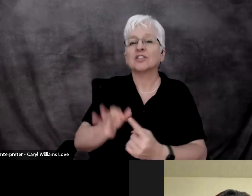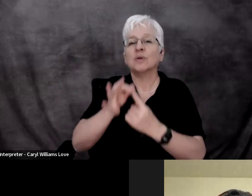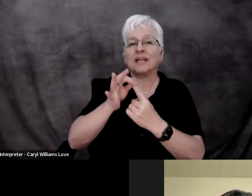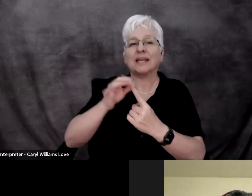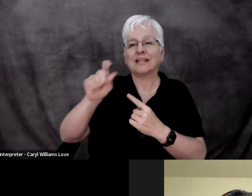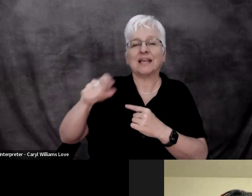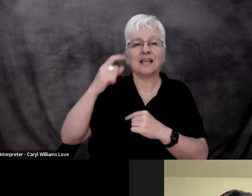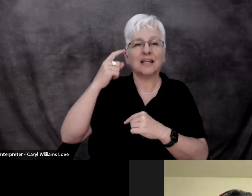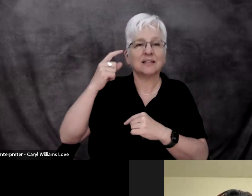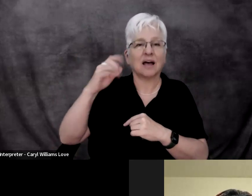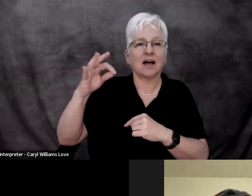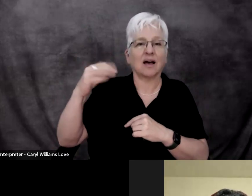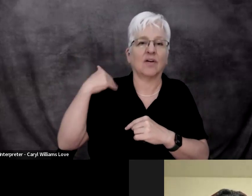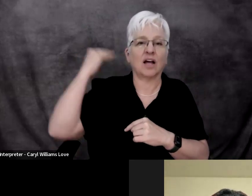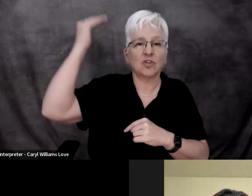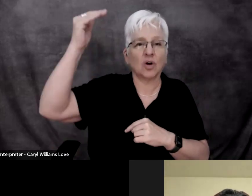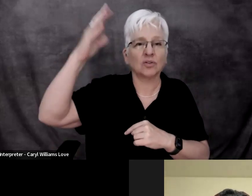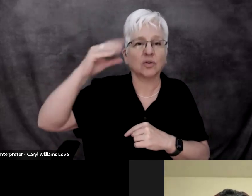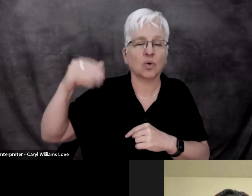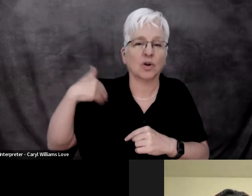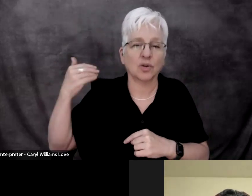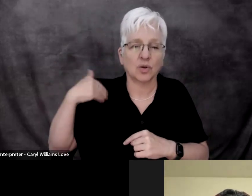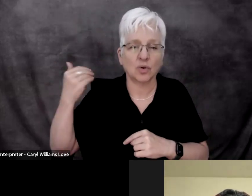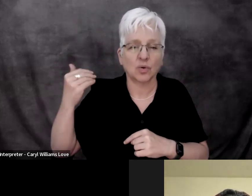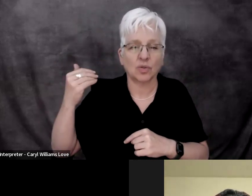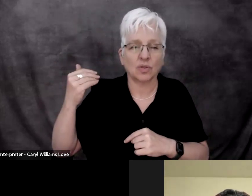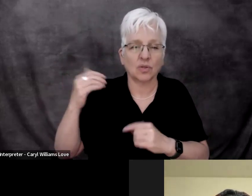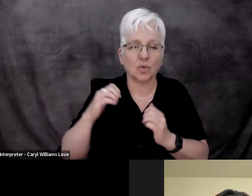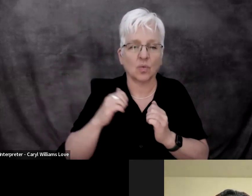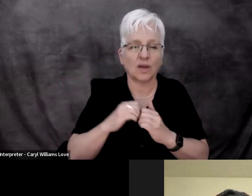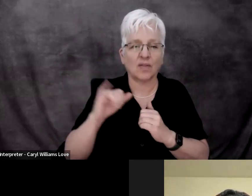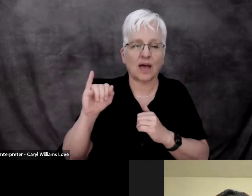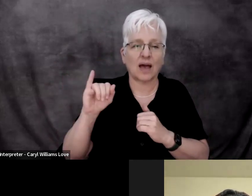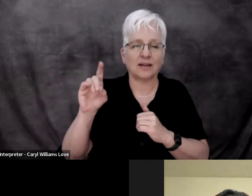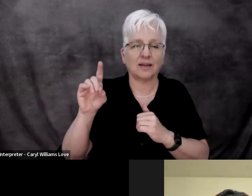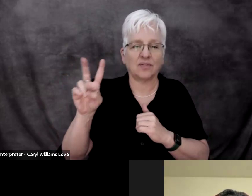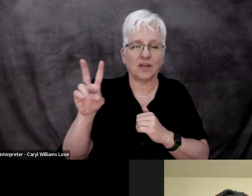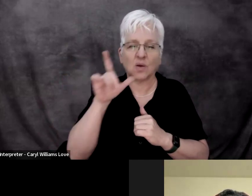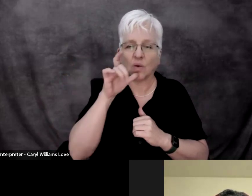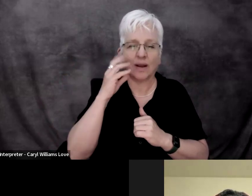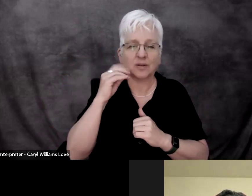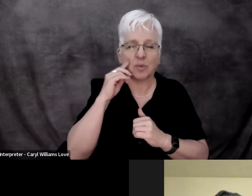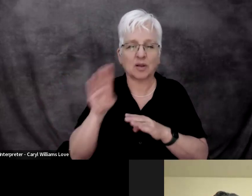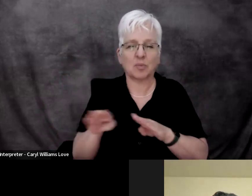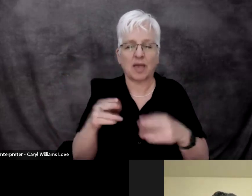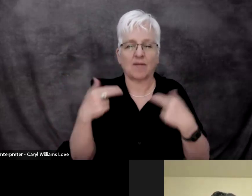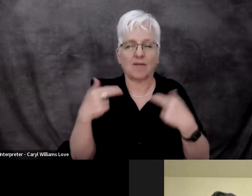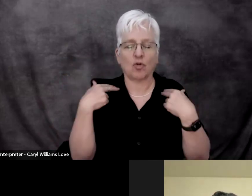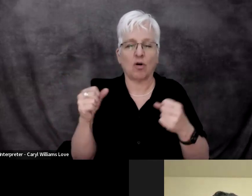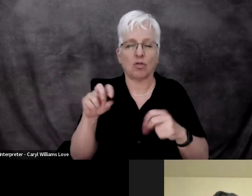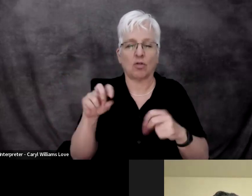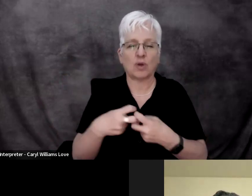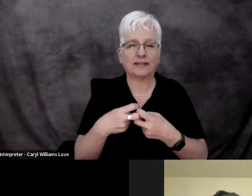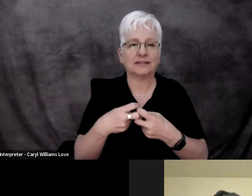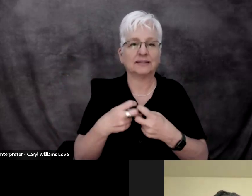or youth with IDD who are experiencing a behavioral health crisis? I don't know who wants to start. Oh, I see Katrina,